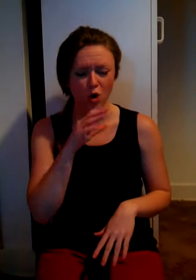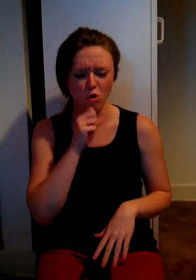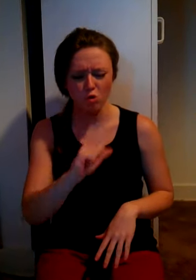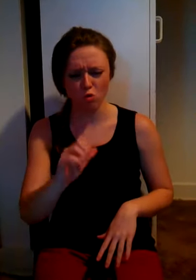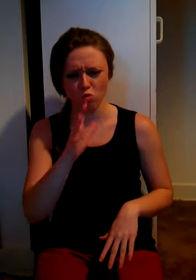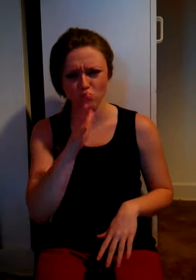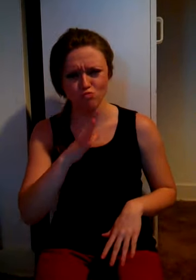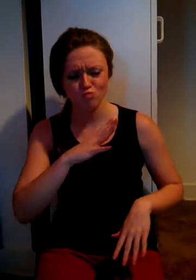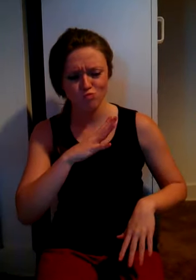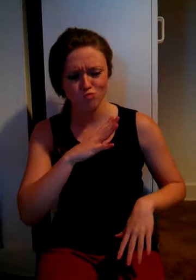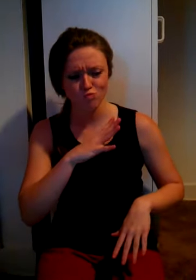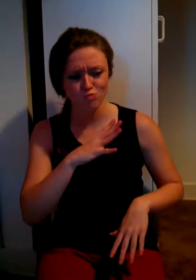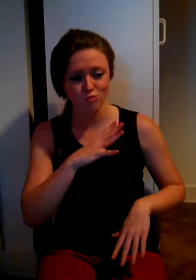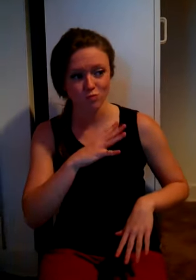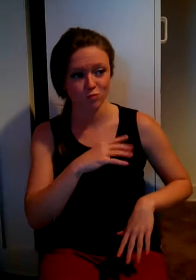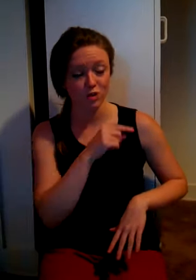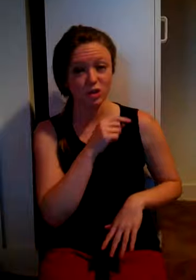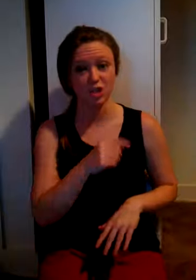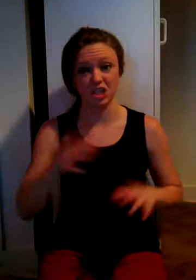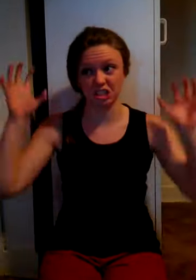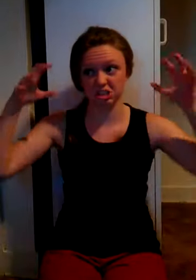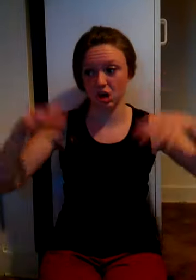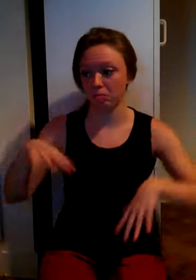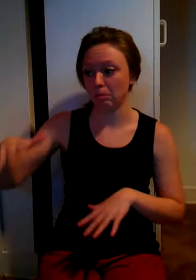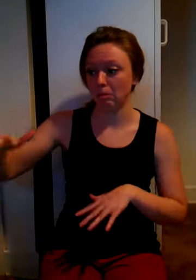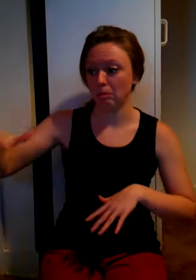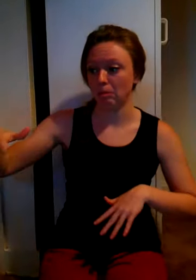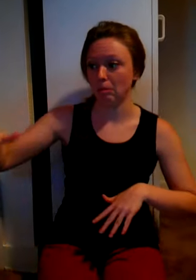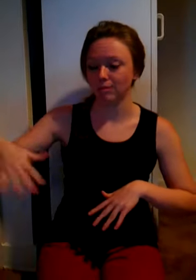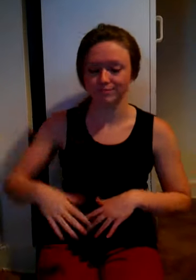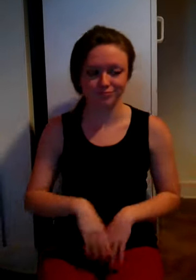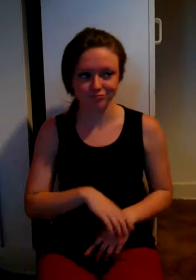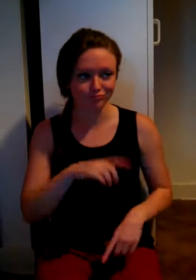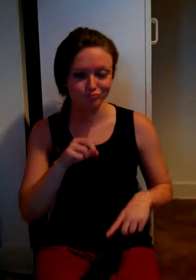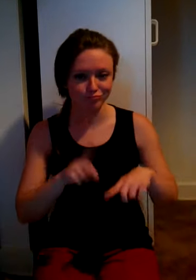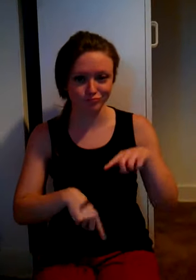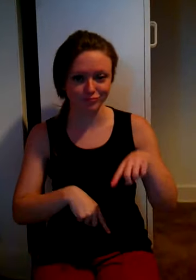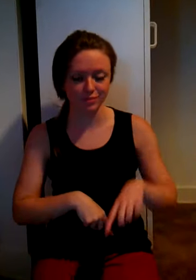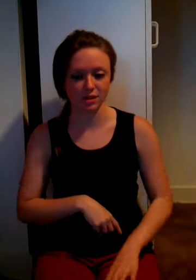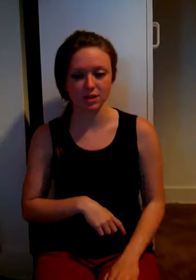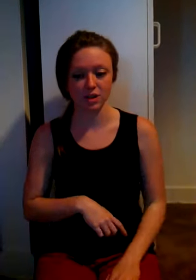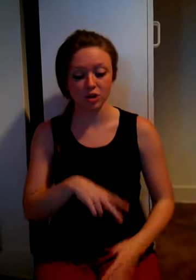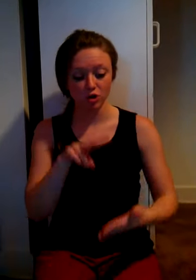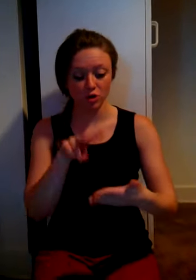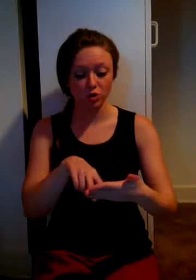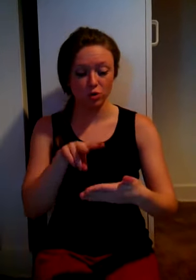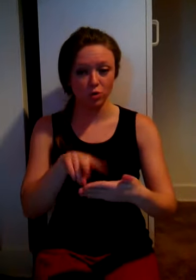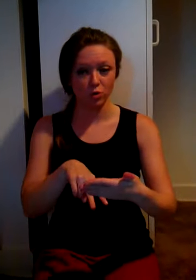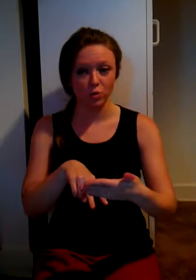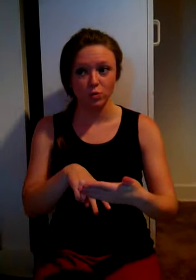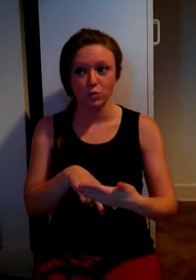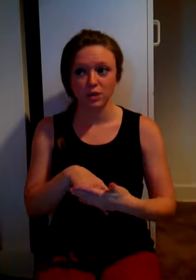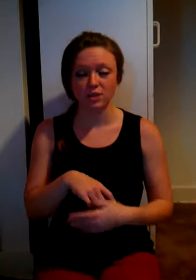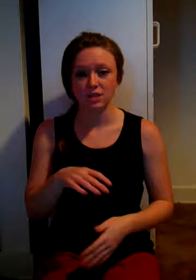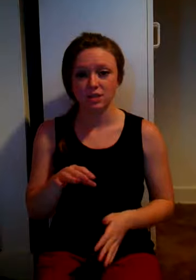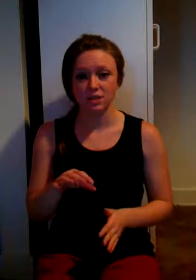it in a very appropriate way. Okay? You're going to read to find out what he does to try to get her attention and why you think it